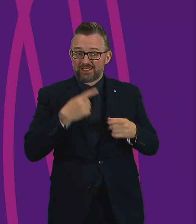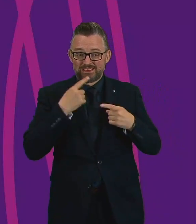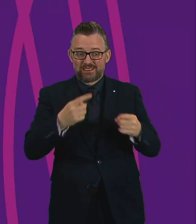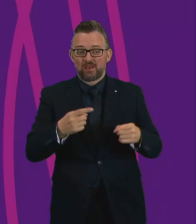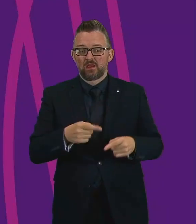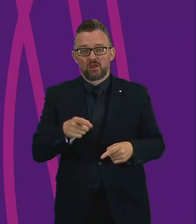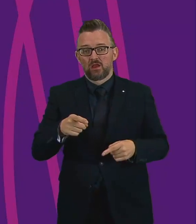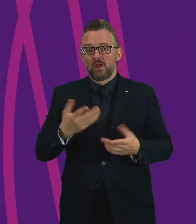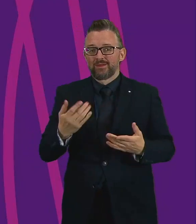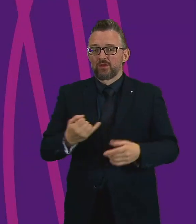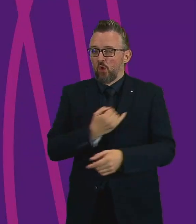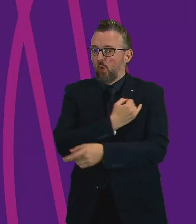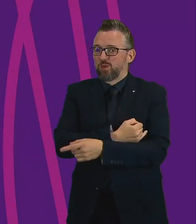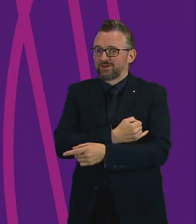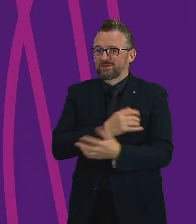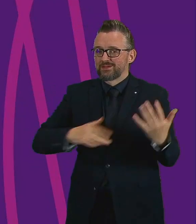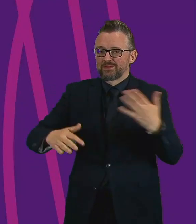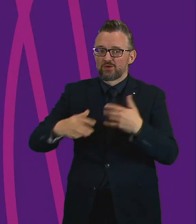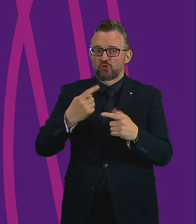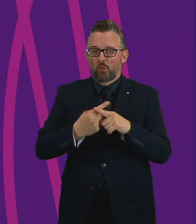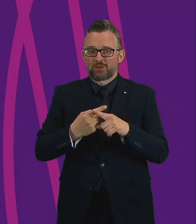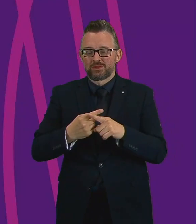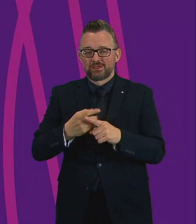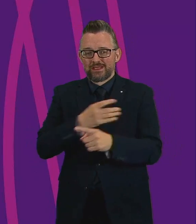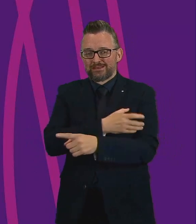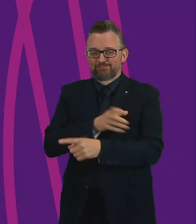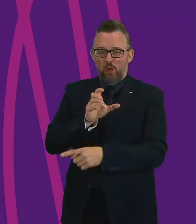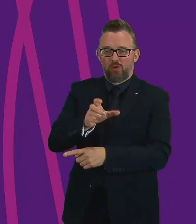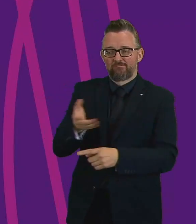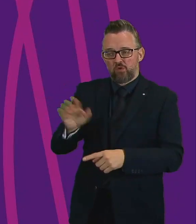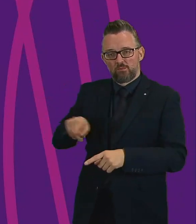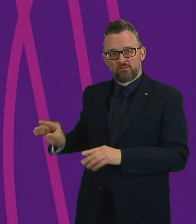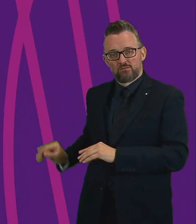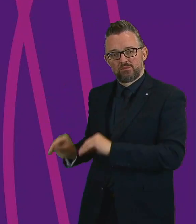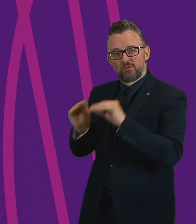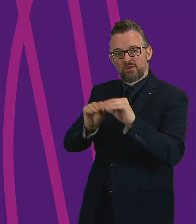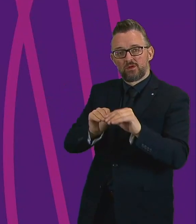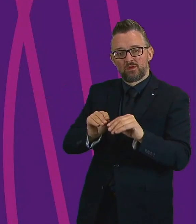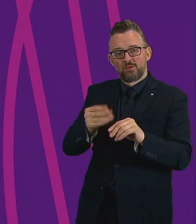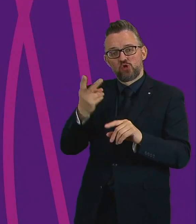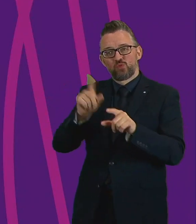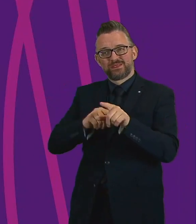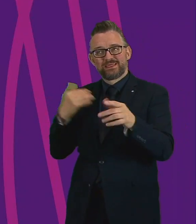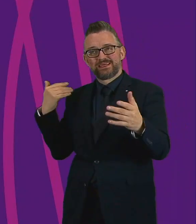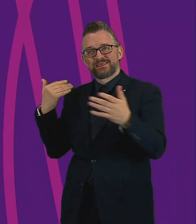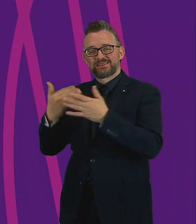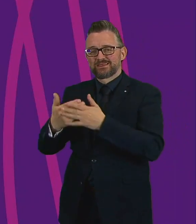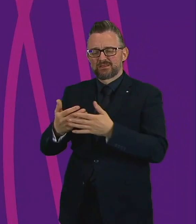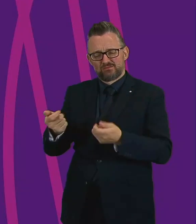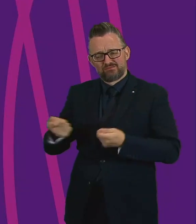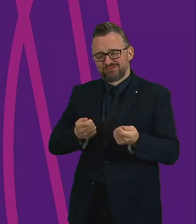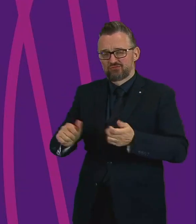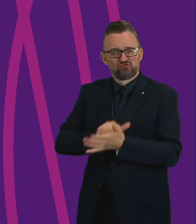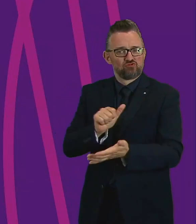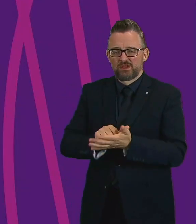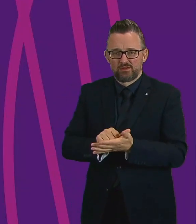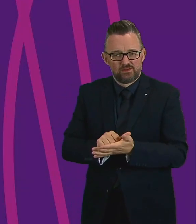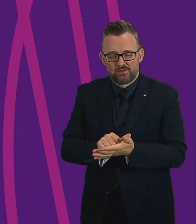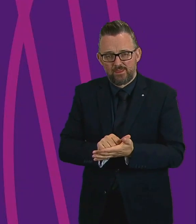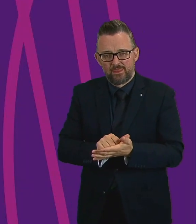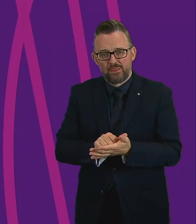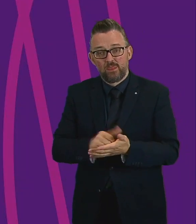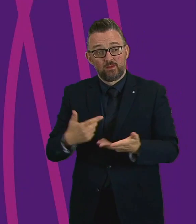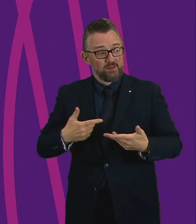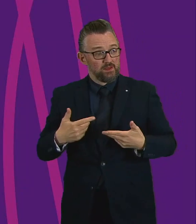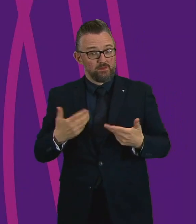weakness in the fiscal dimensions of devolutions. Reforms over the past 20 years have tended to be ad hoc, they're not coordinated, and we